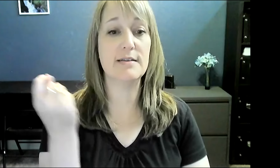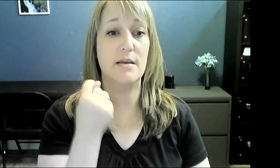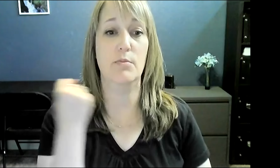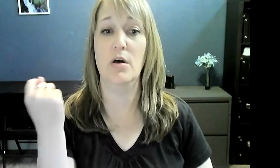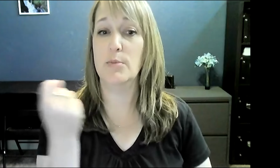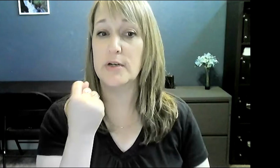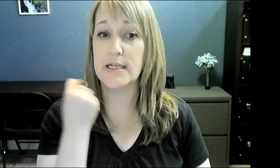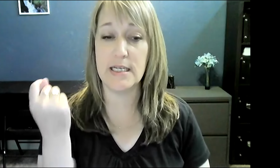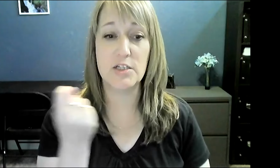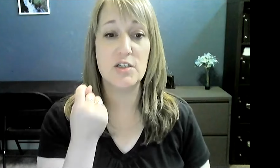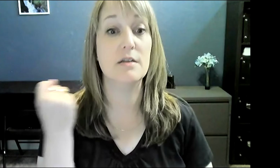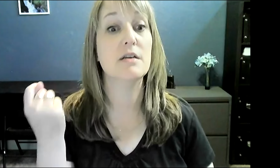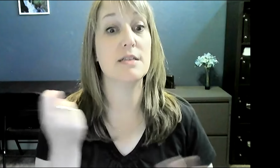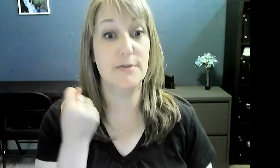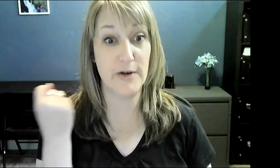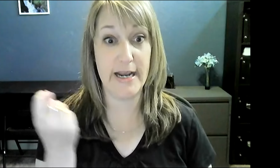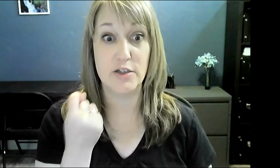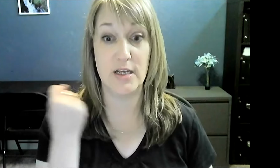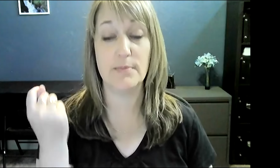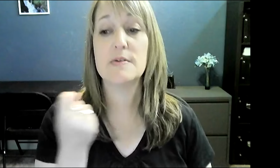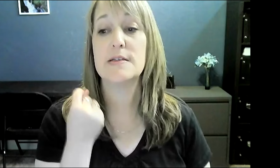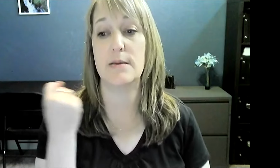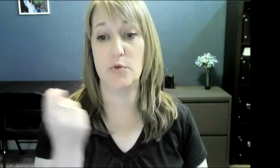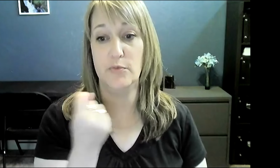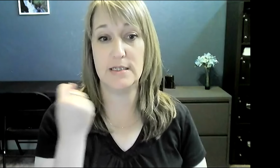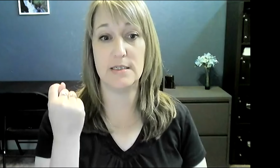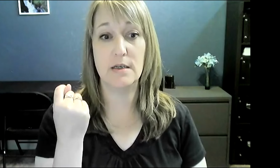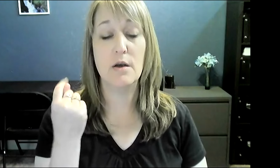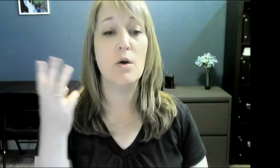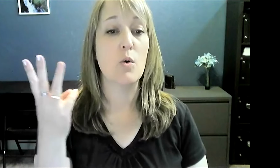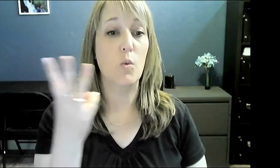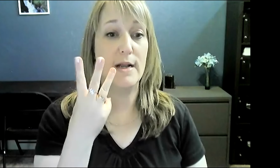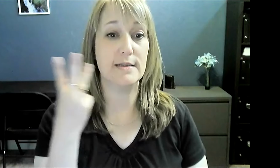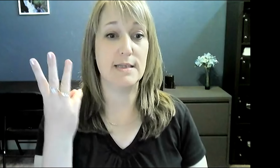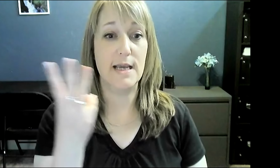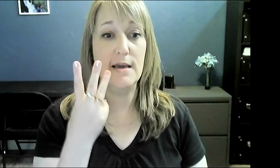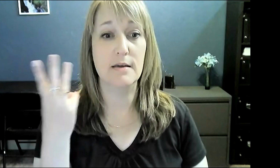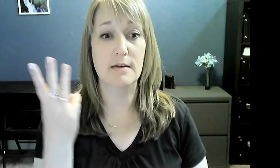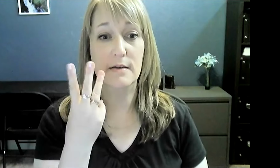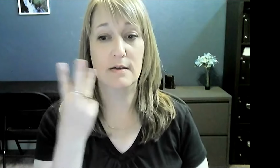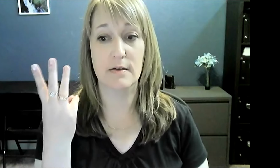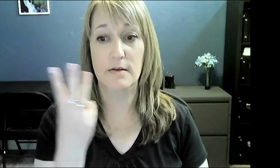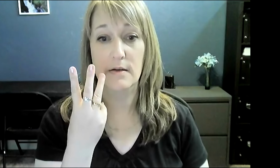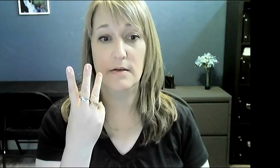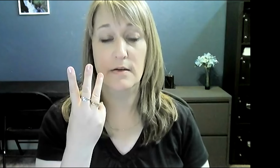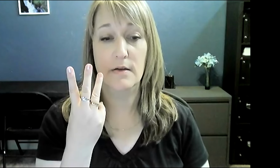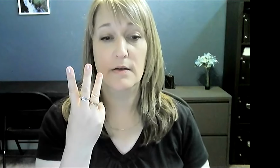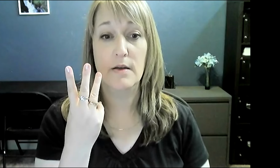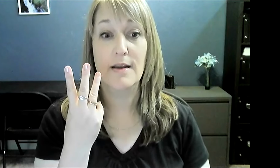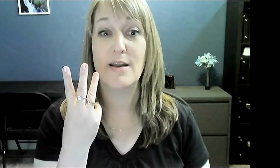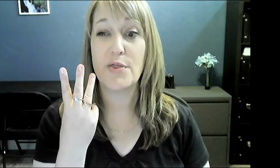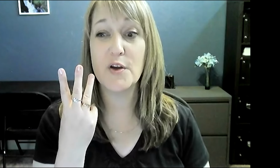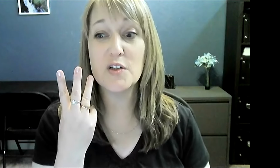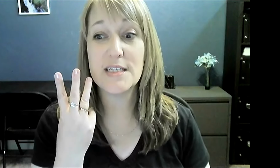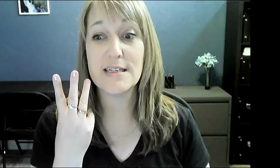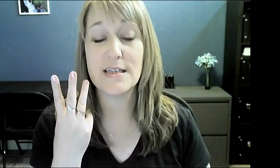same palm orientation, different hand shape, same movement. Wednesday. Now Thursday is tough